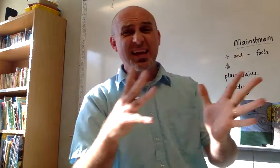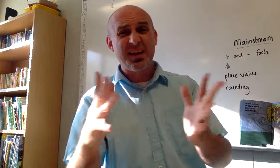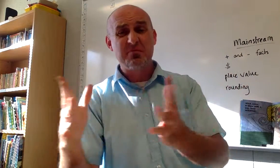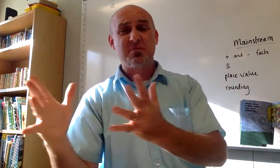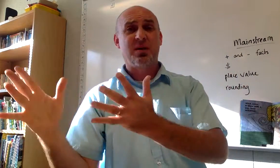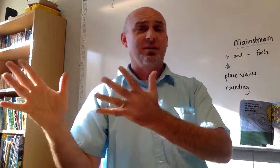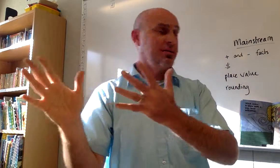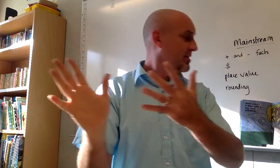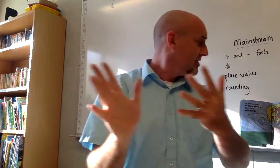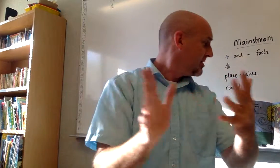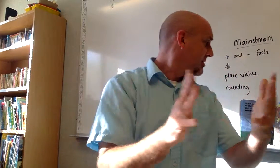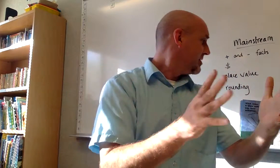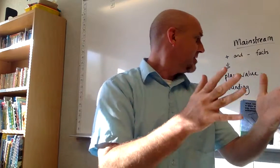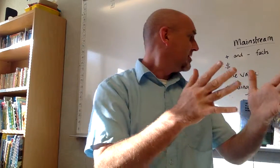came.